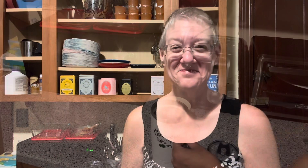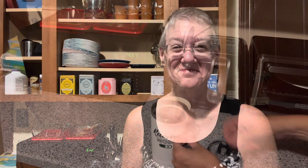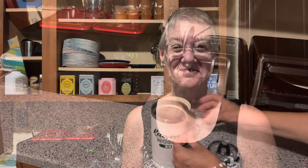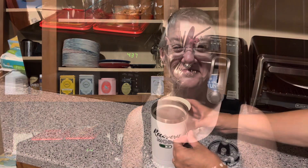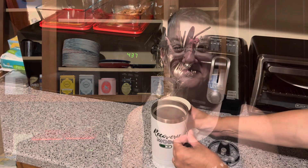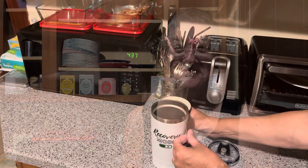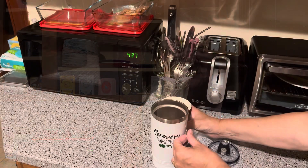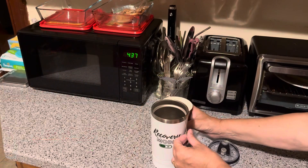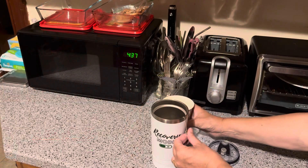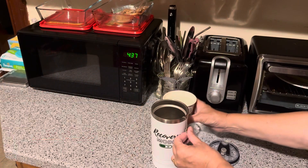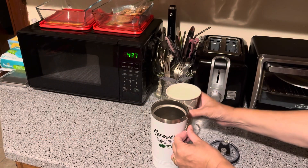Dale.